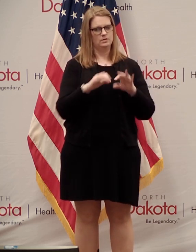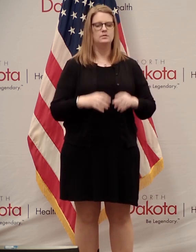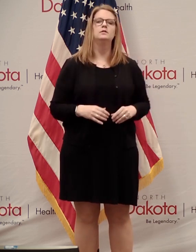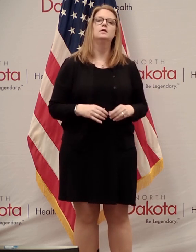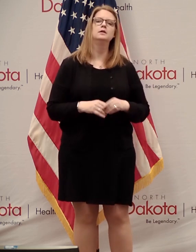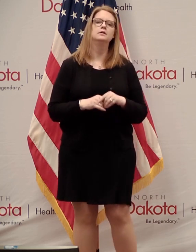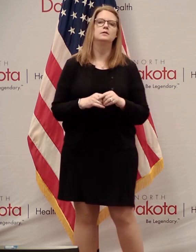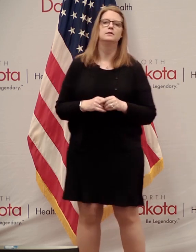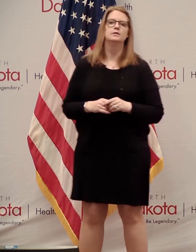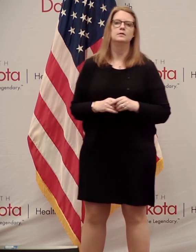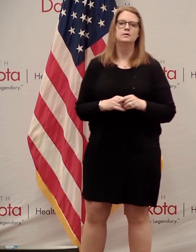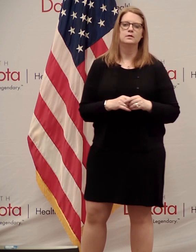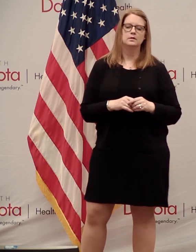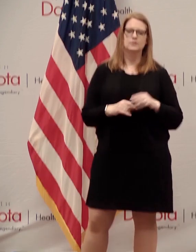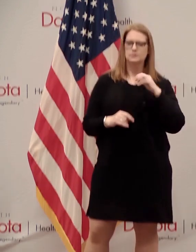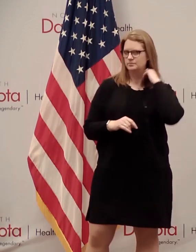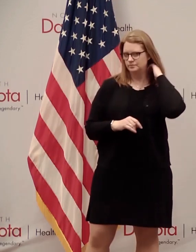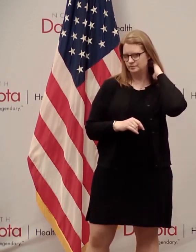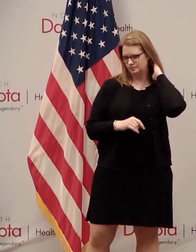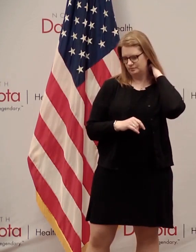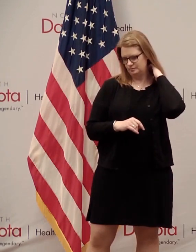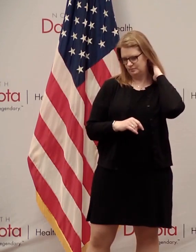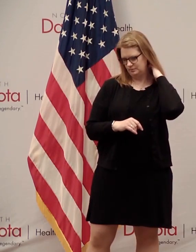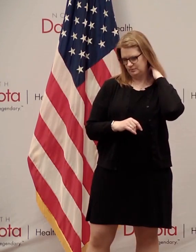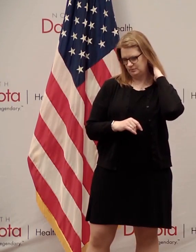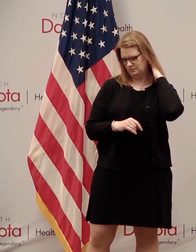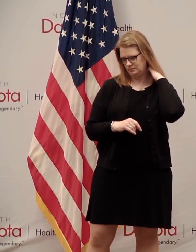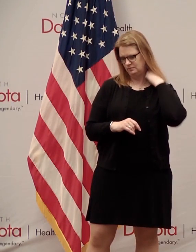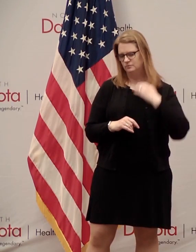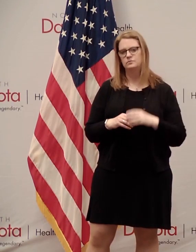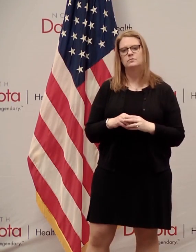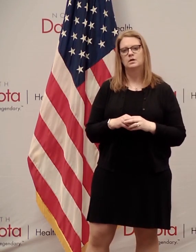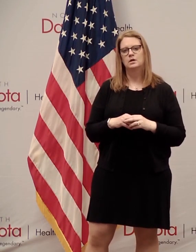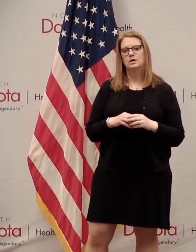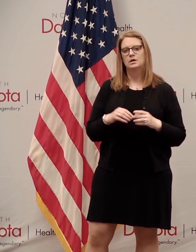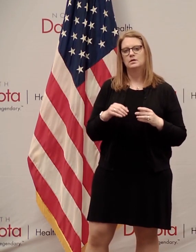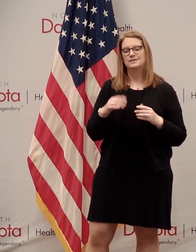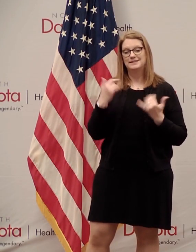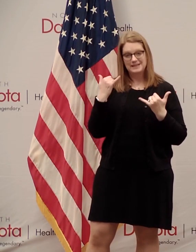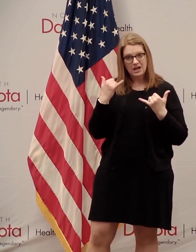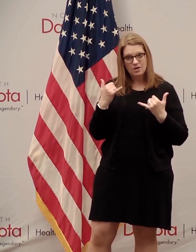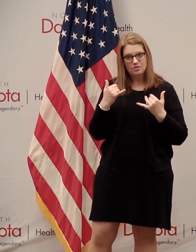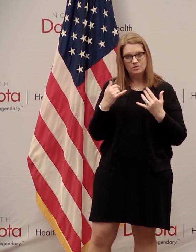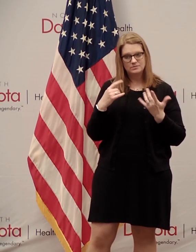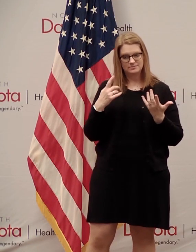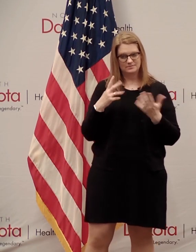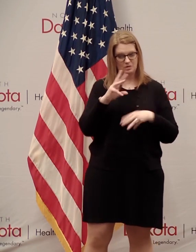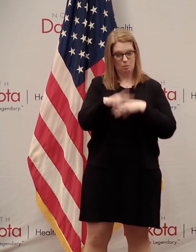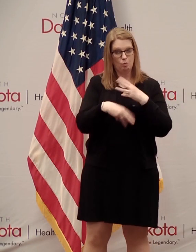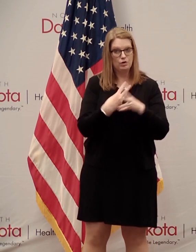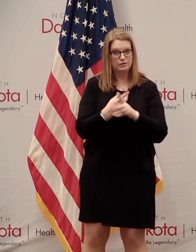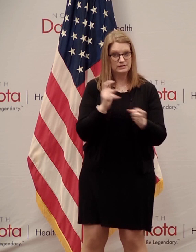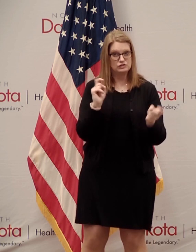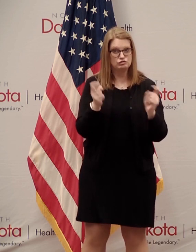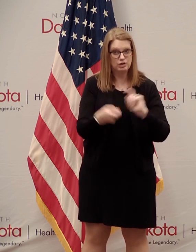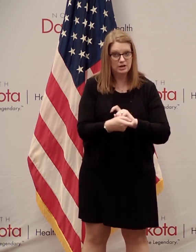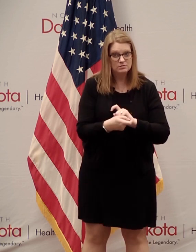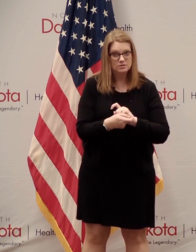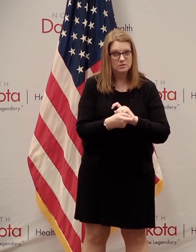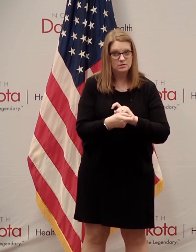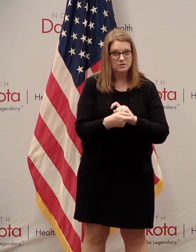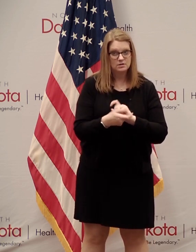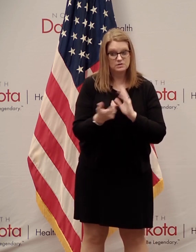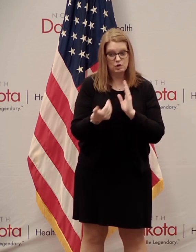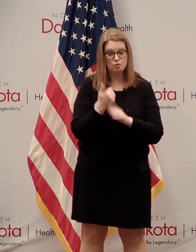want to also just say again, for those to understand that the world has changed not just because we've got a new virus,